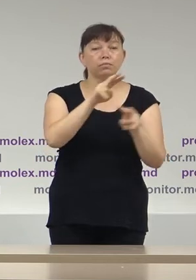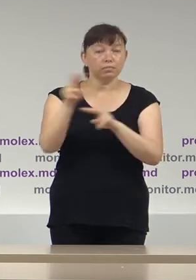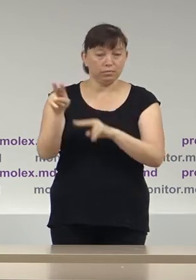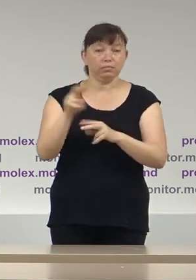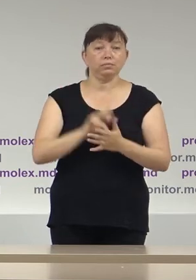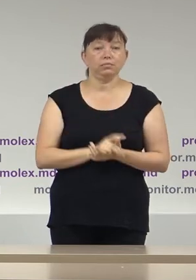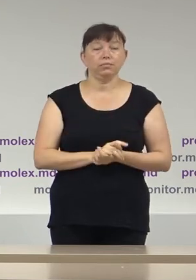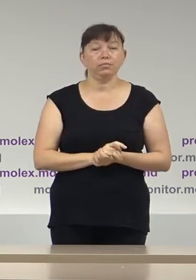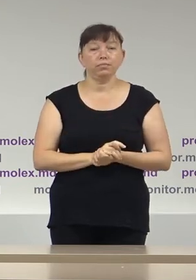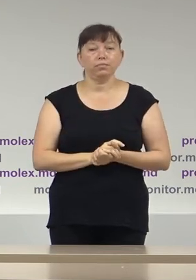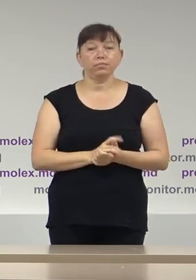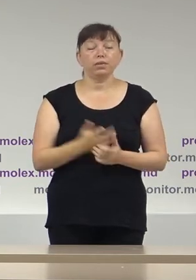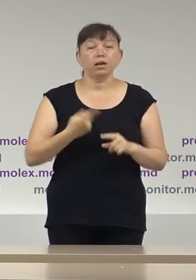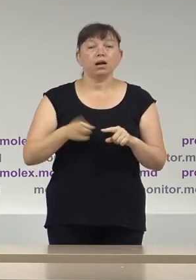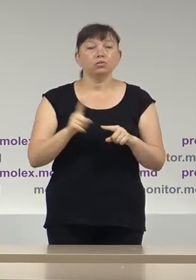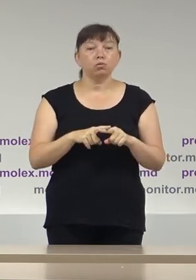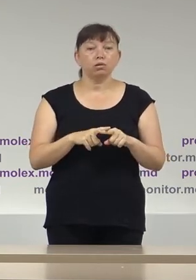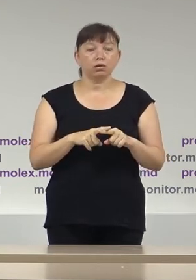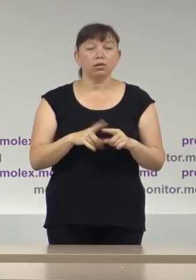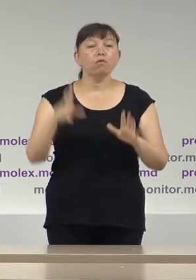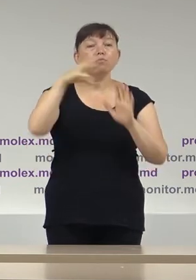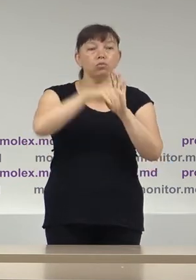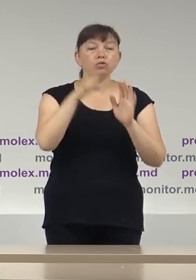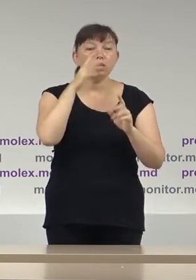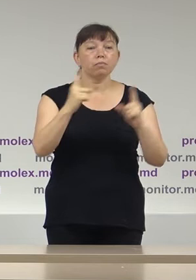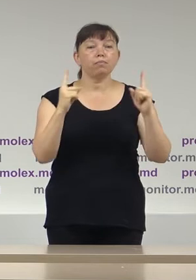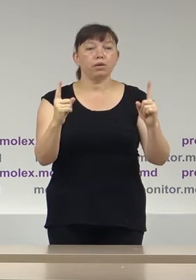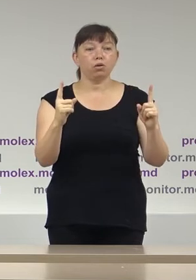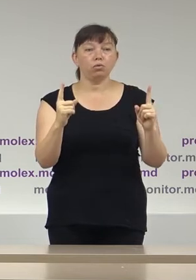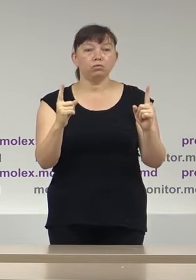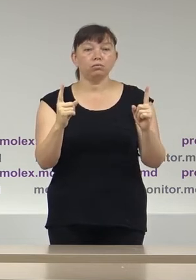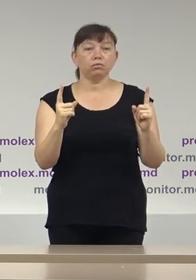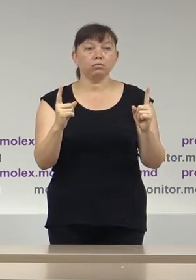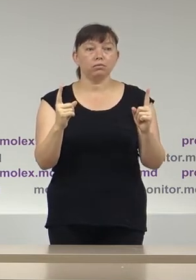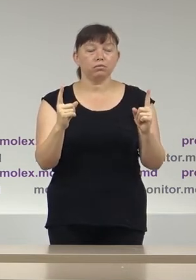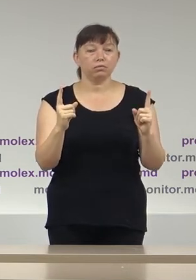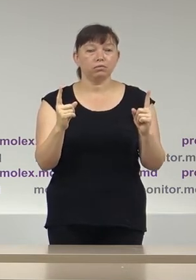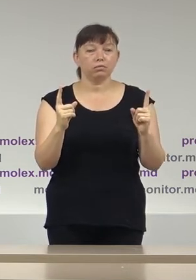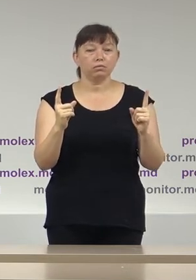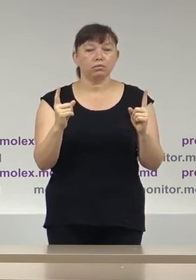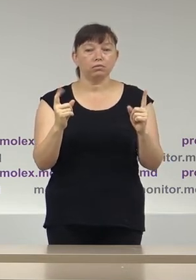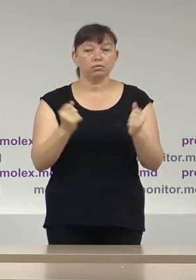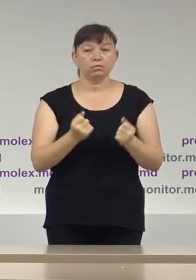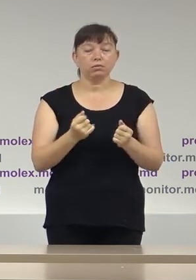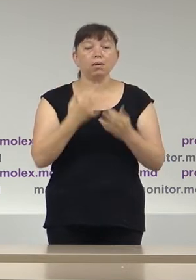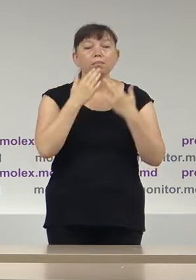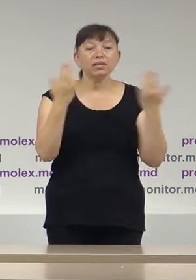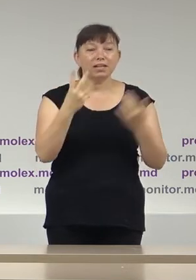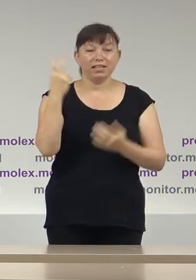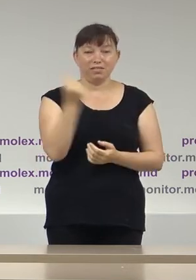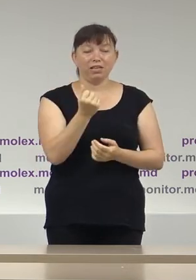the fifth monitoring report of the observation mission, which covers